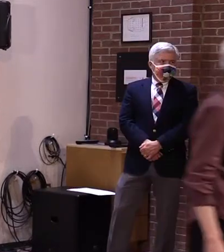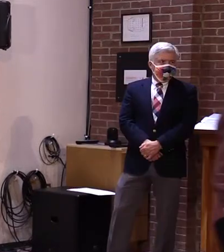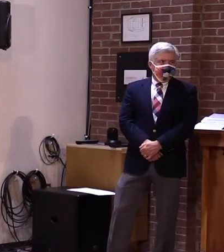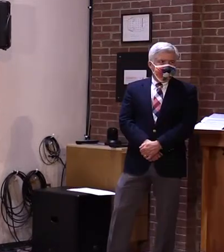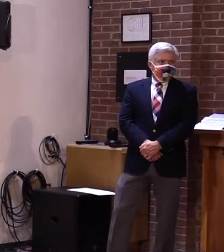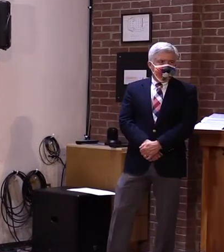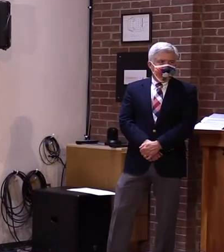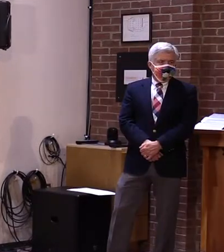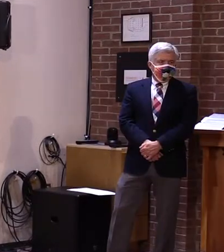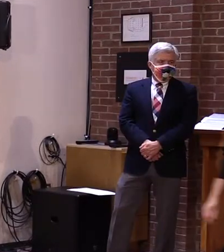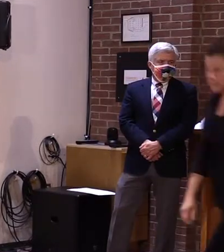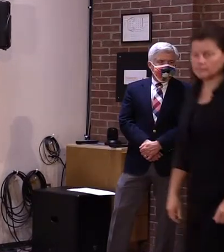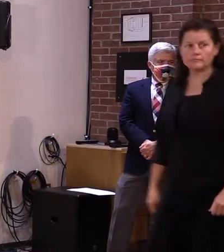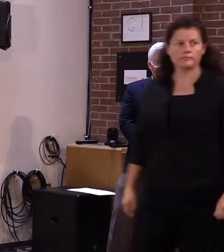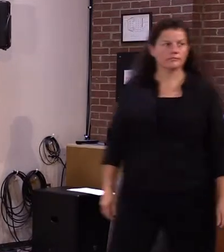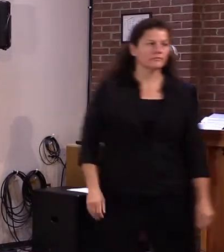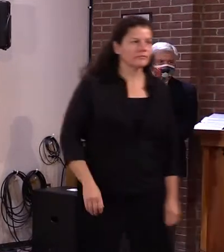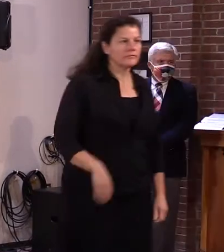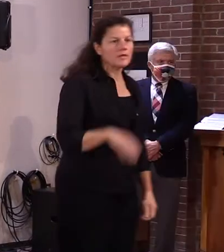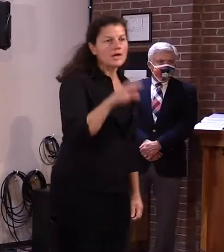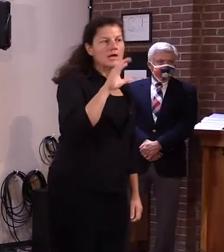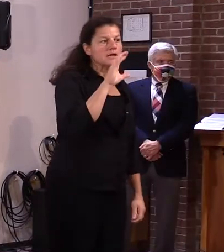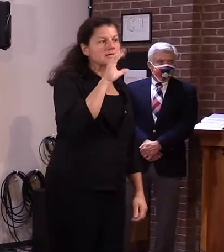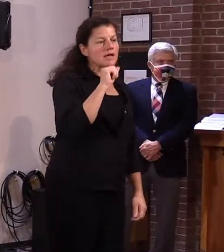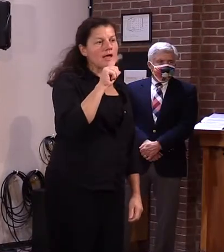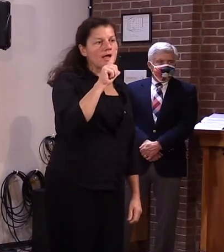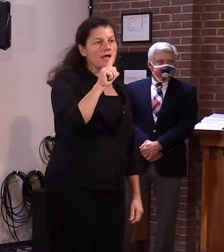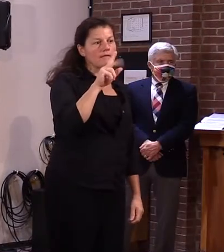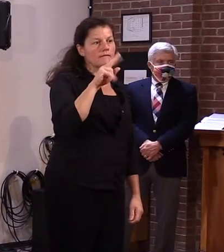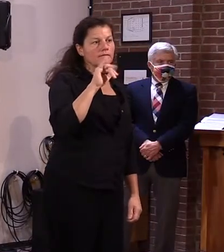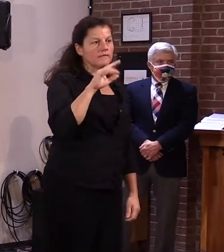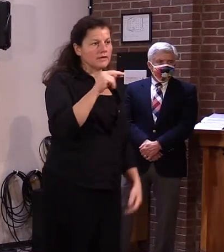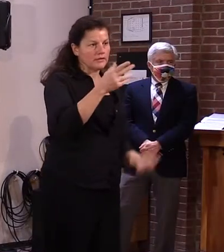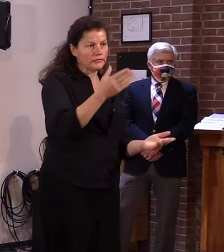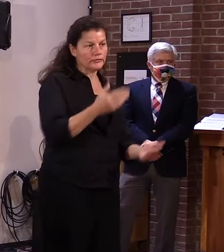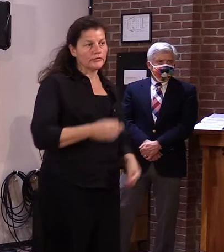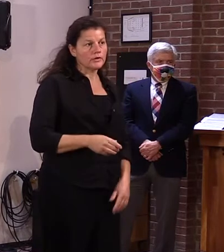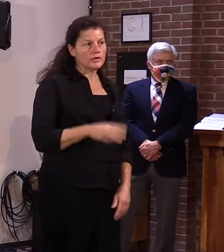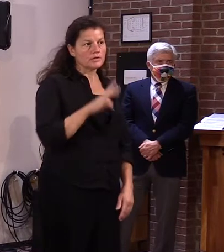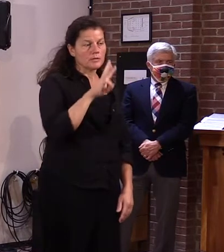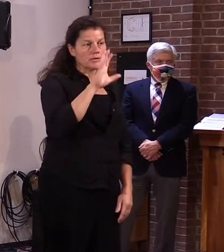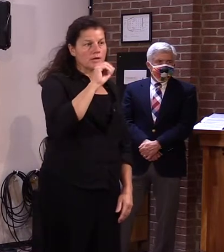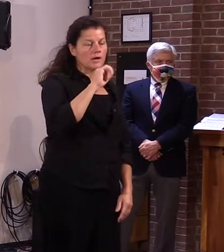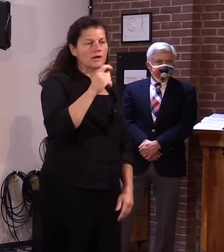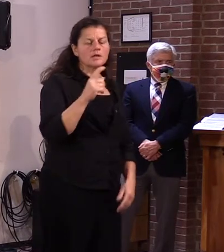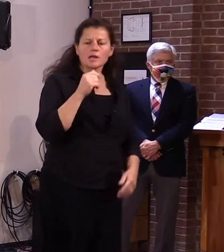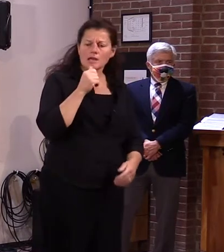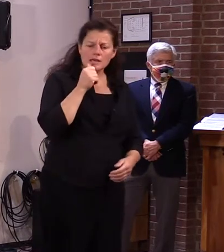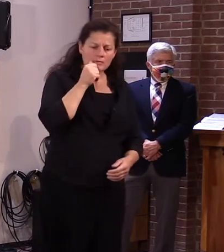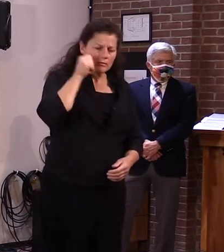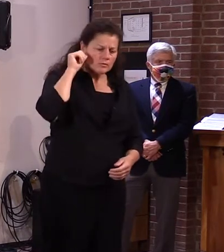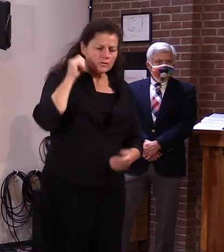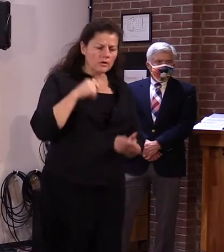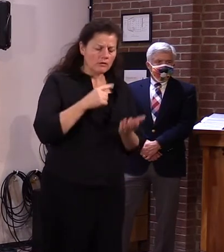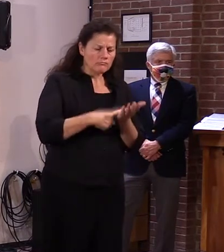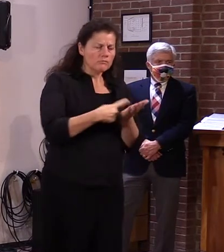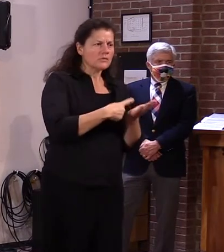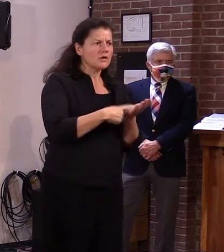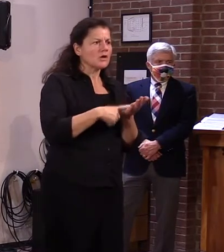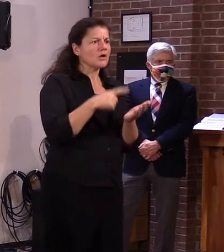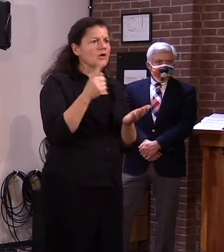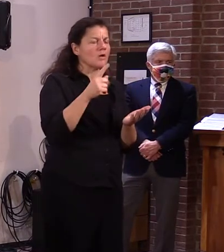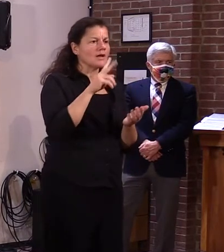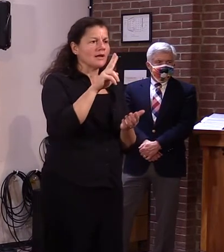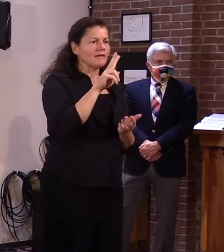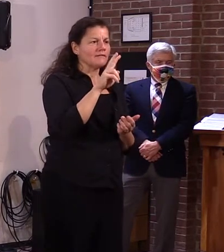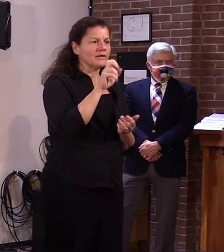So, yeah, I broke last night your veto on the Act 250 bill. I'm wondering if you can explain the reason. I